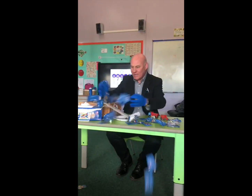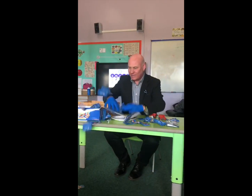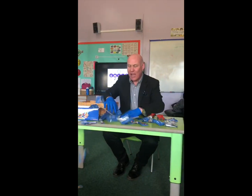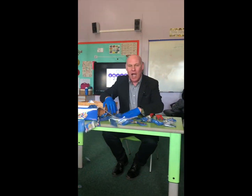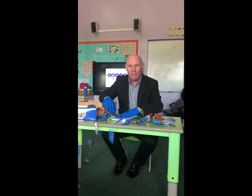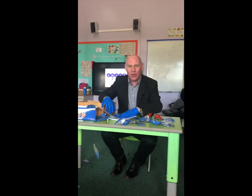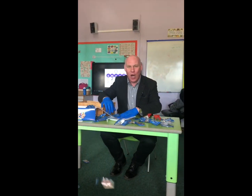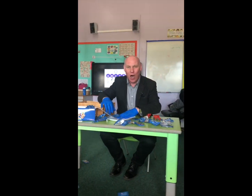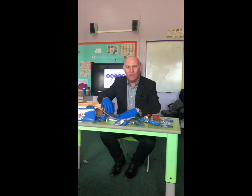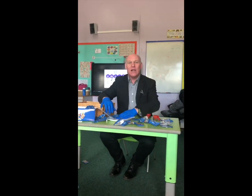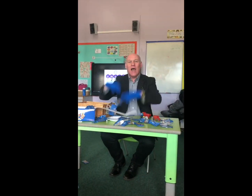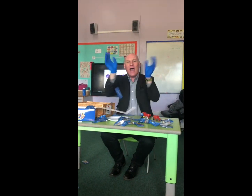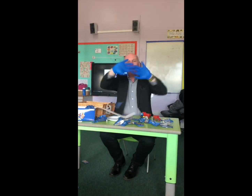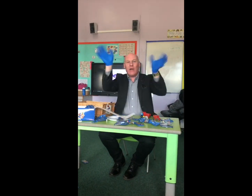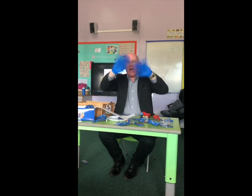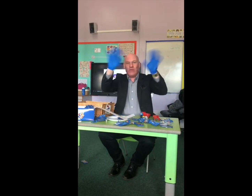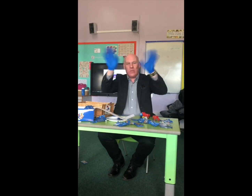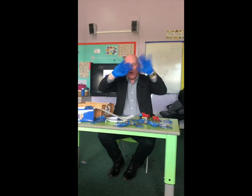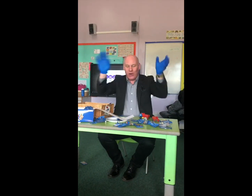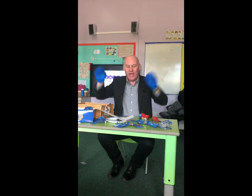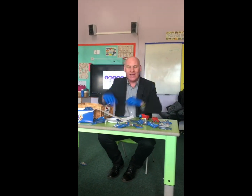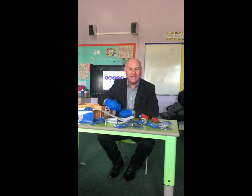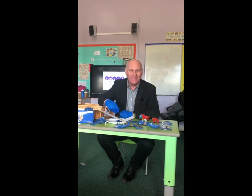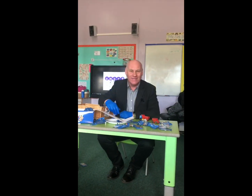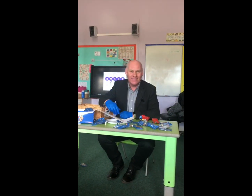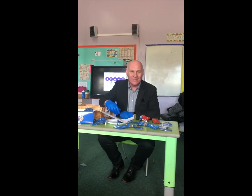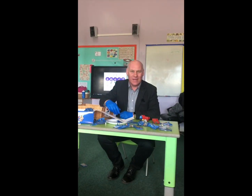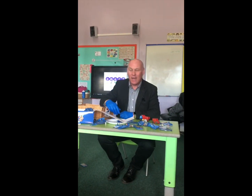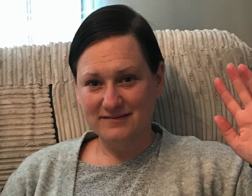that I've got. Hello, everybody.